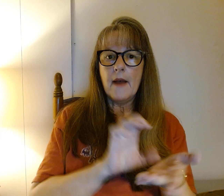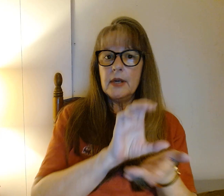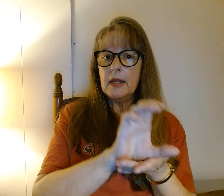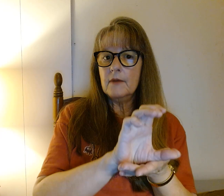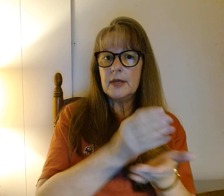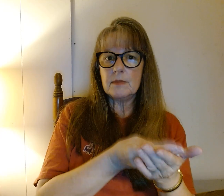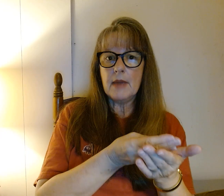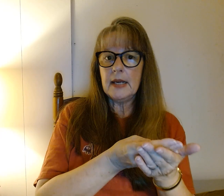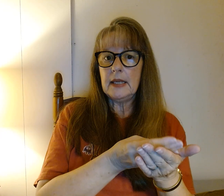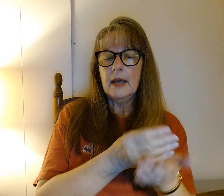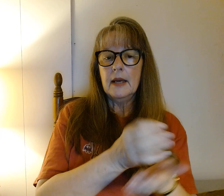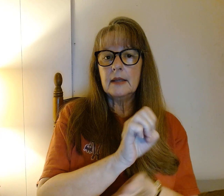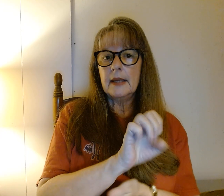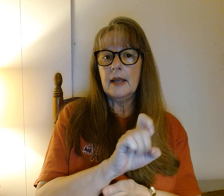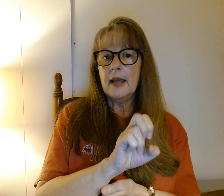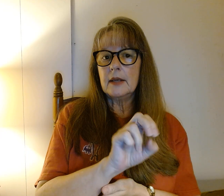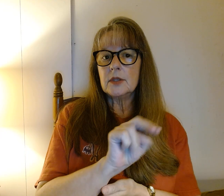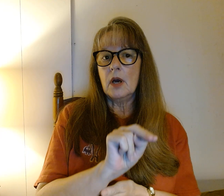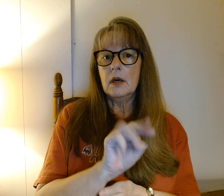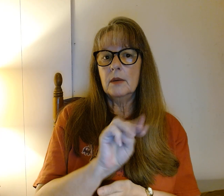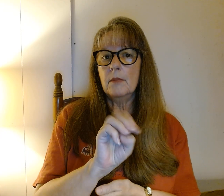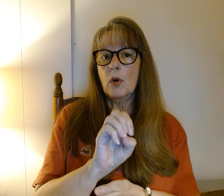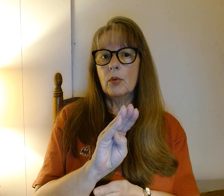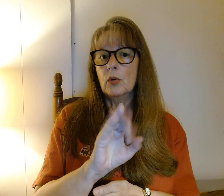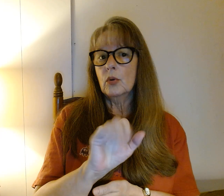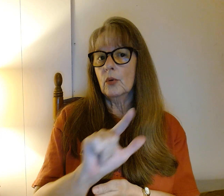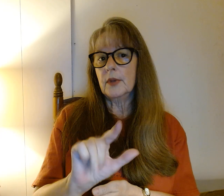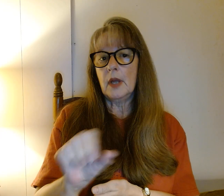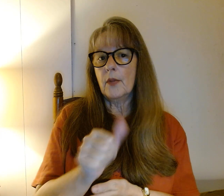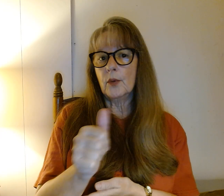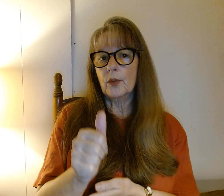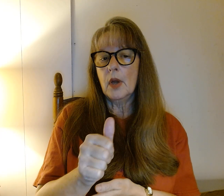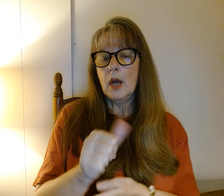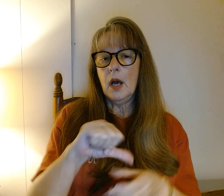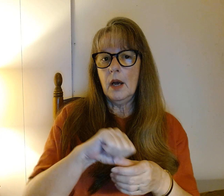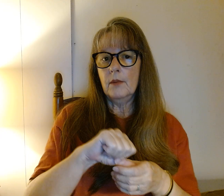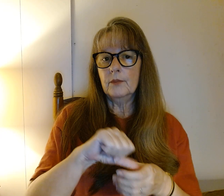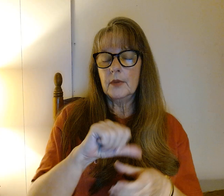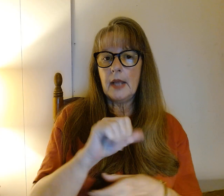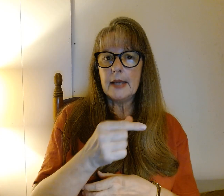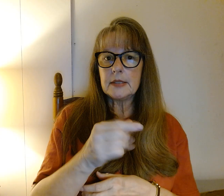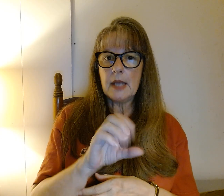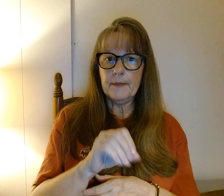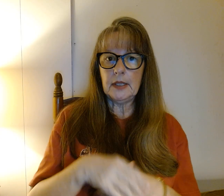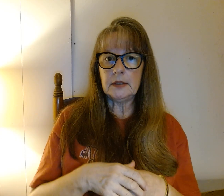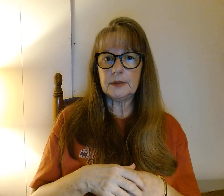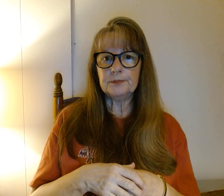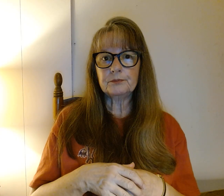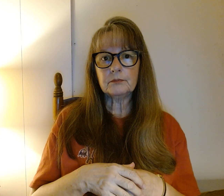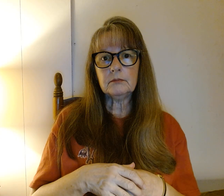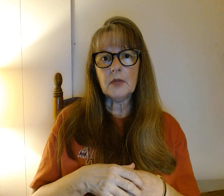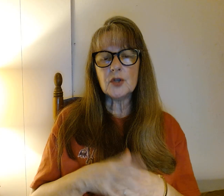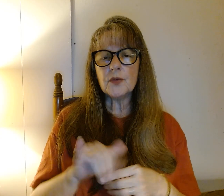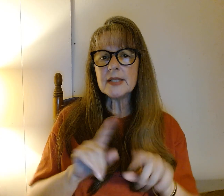any invest money like in Exxon, Mobil, or the other gas companies. So that's the